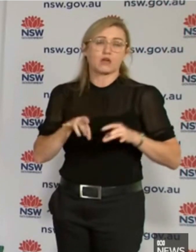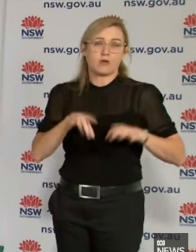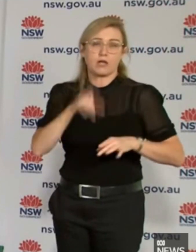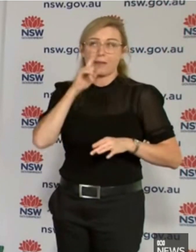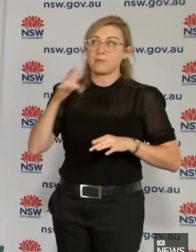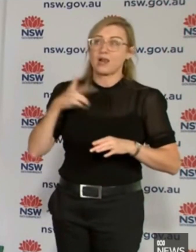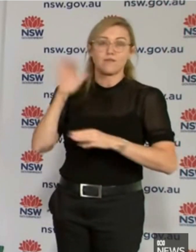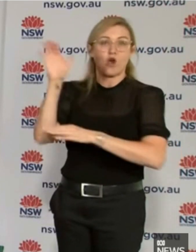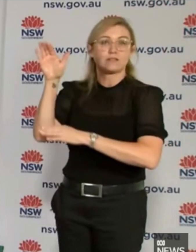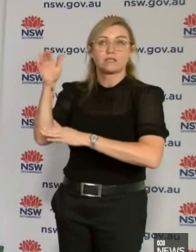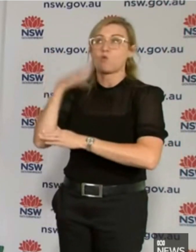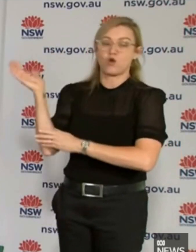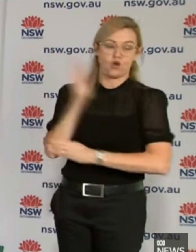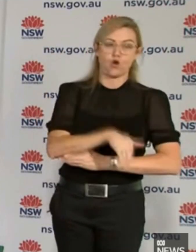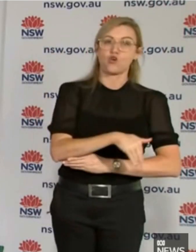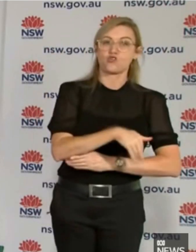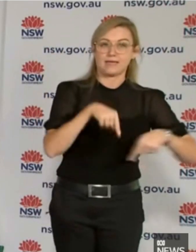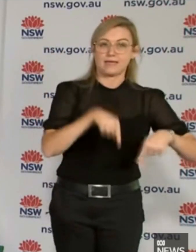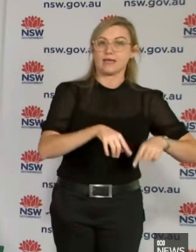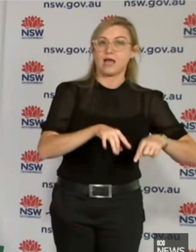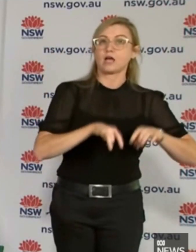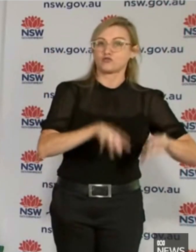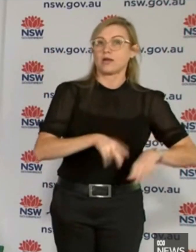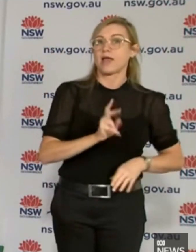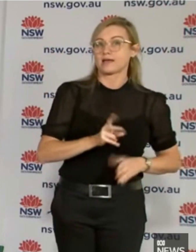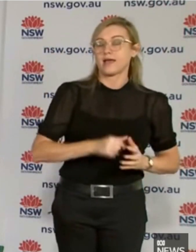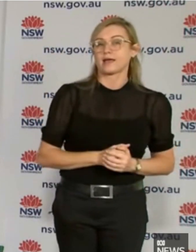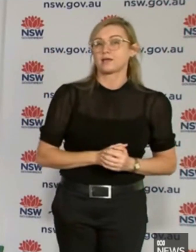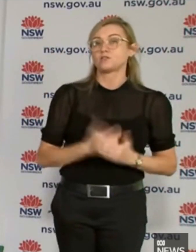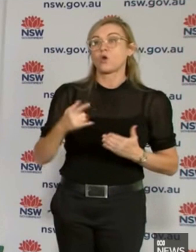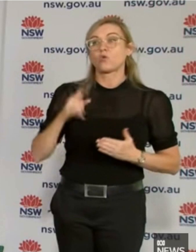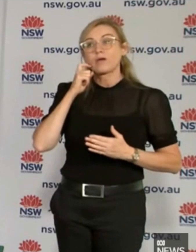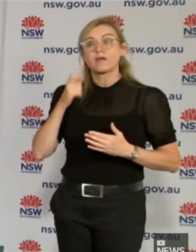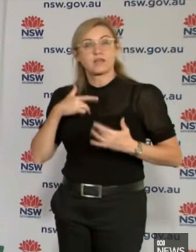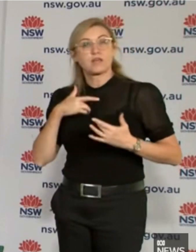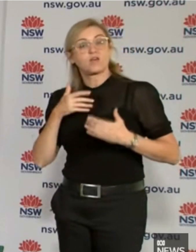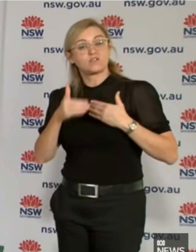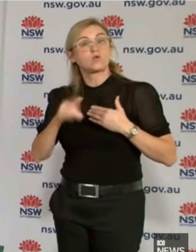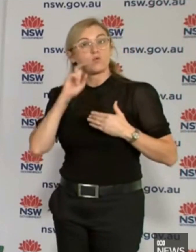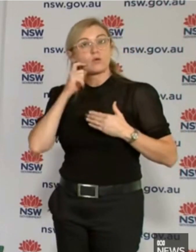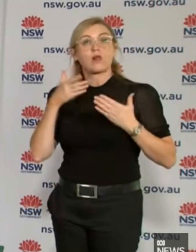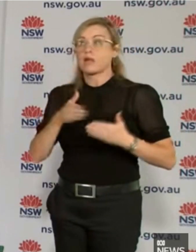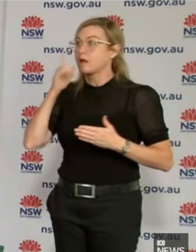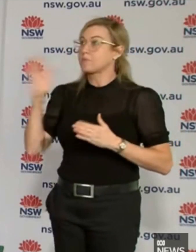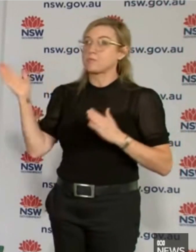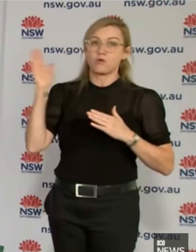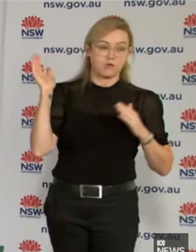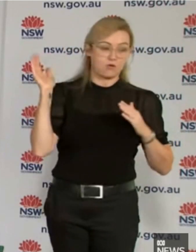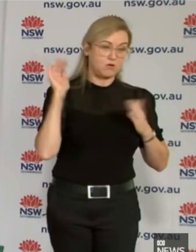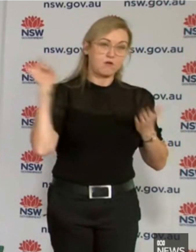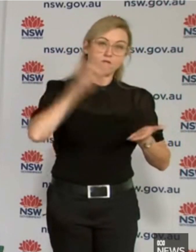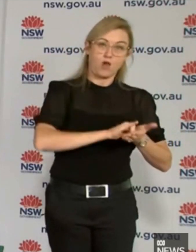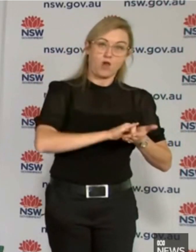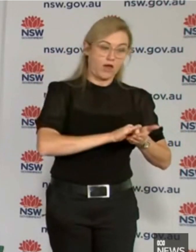days ago, of home quarantine. So hopefully, and that reflects that movement towards the 70% double dosage.